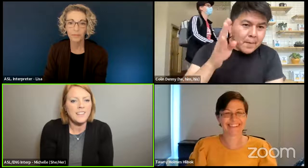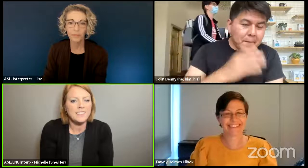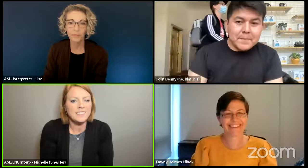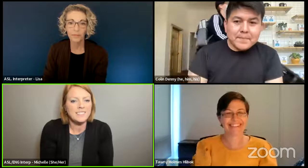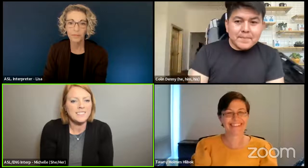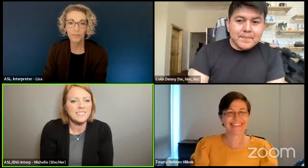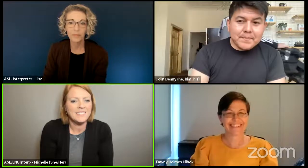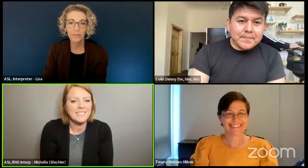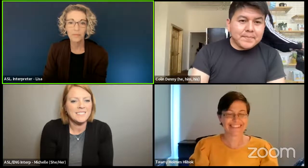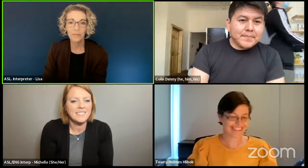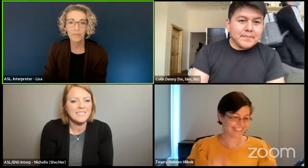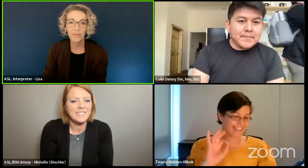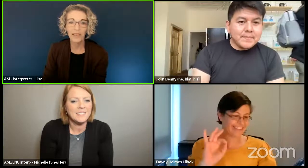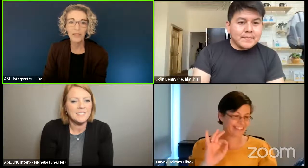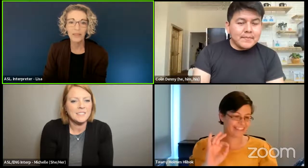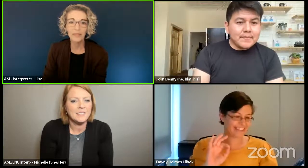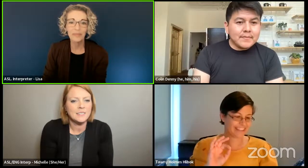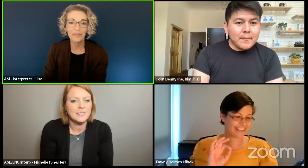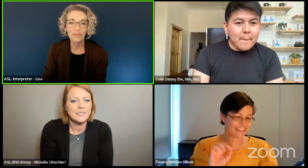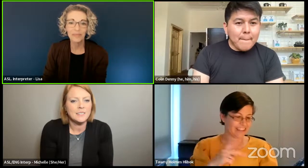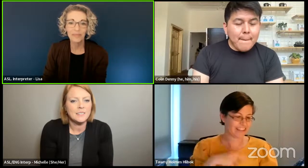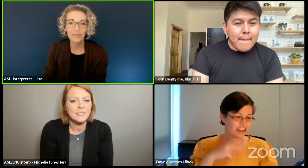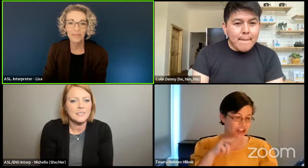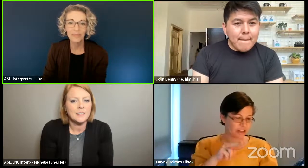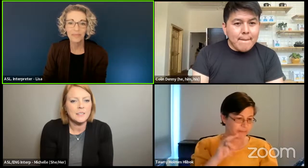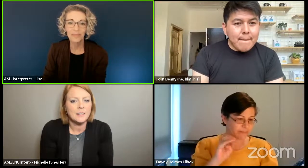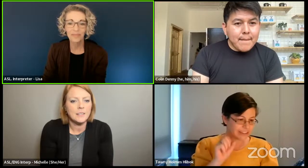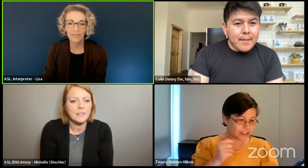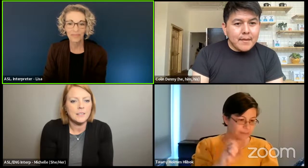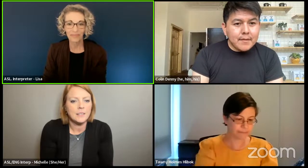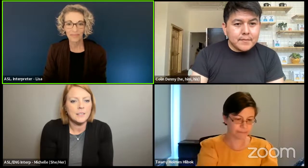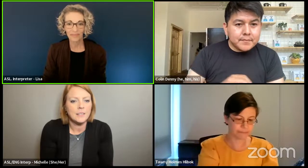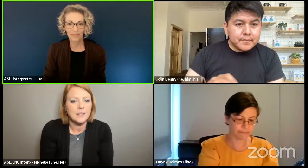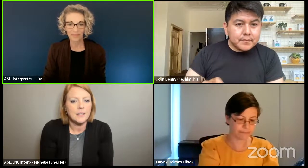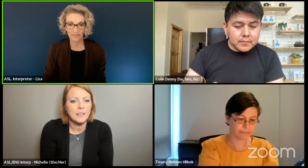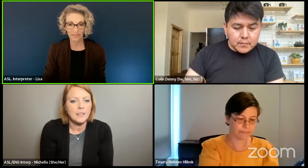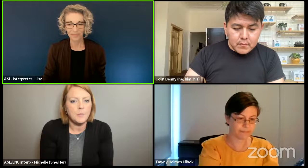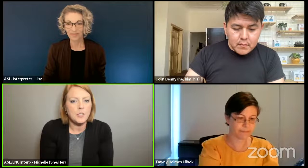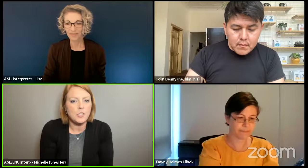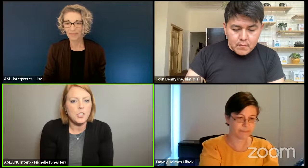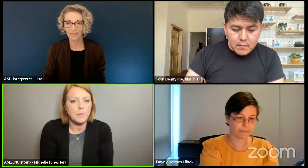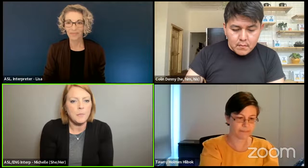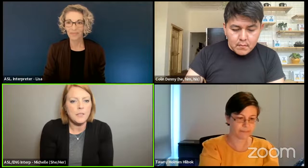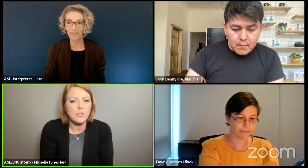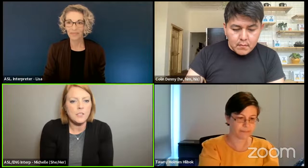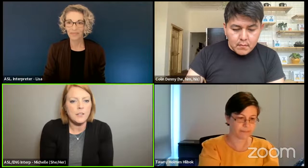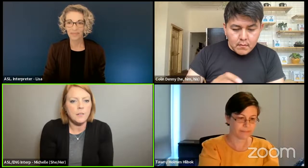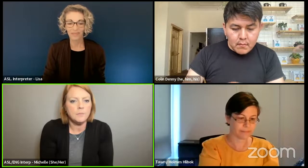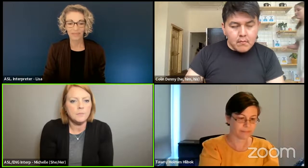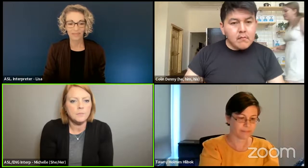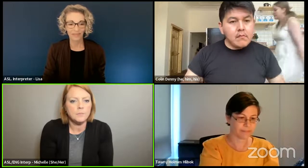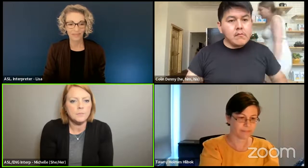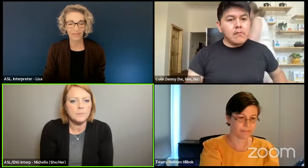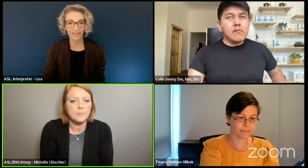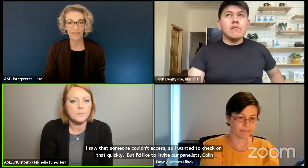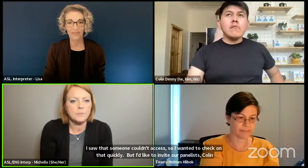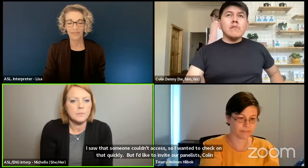Hello, Colin. Hello. Let me just check my messages here.